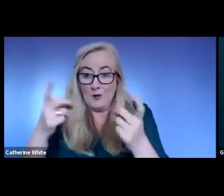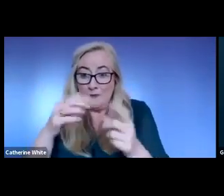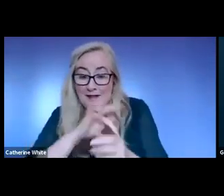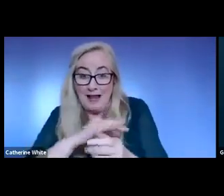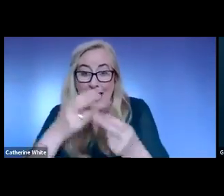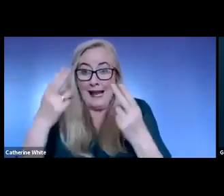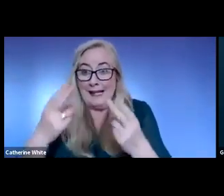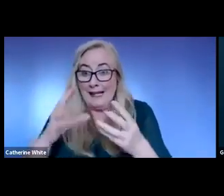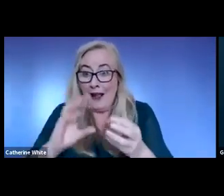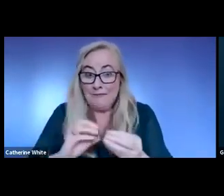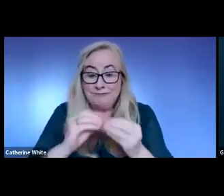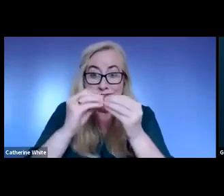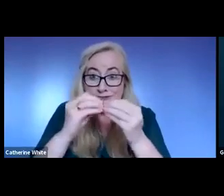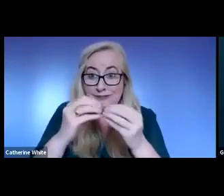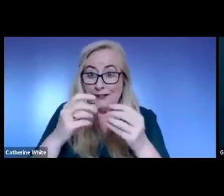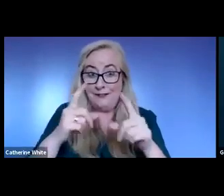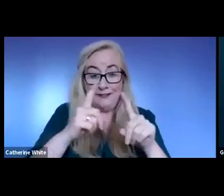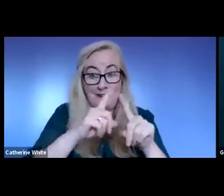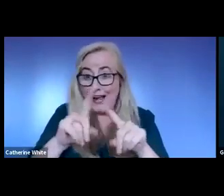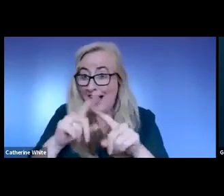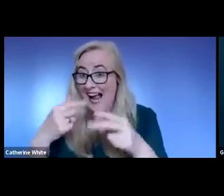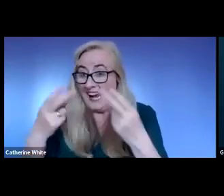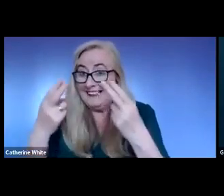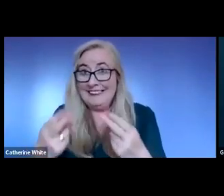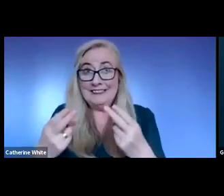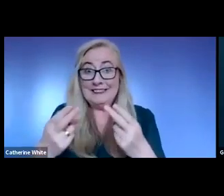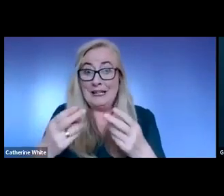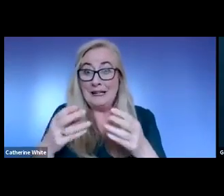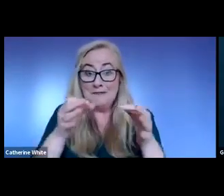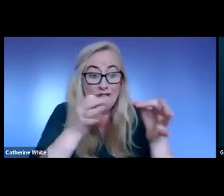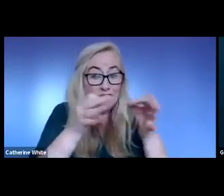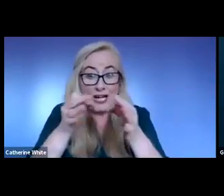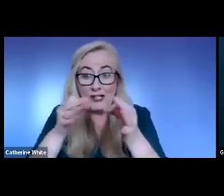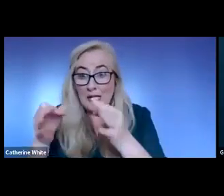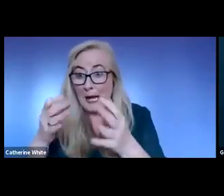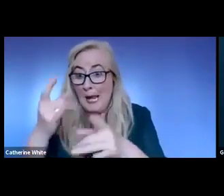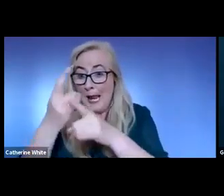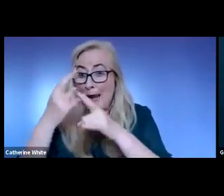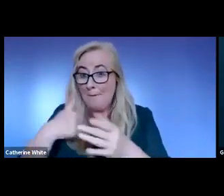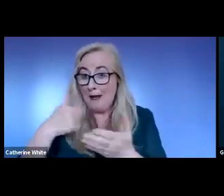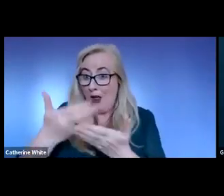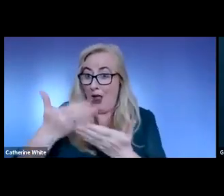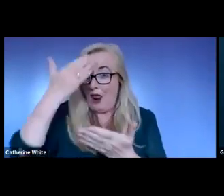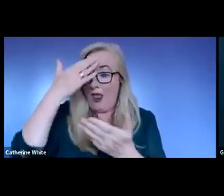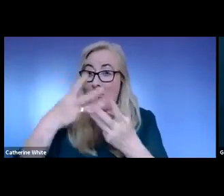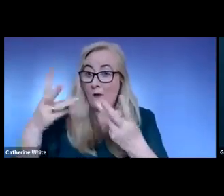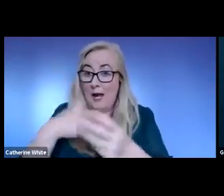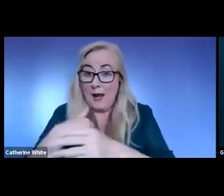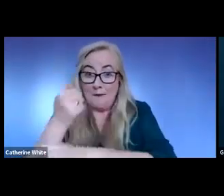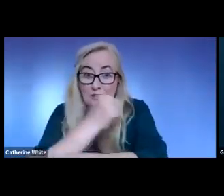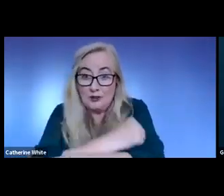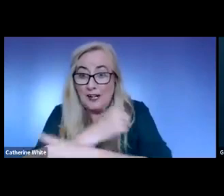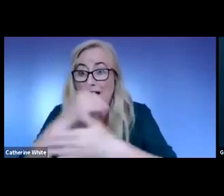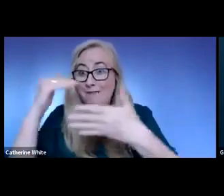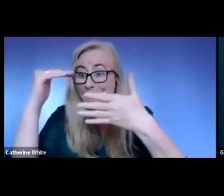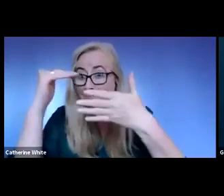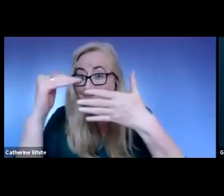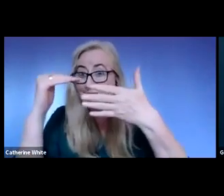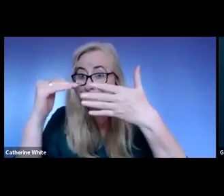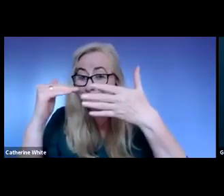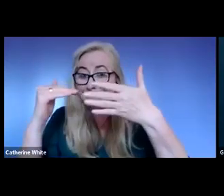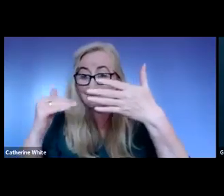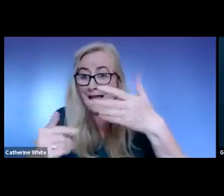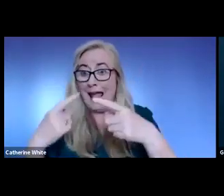devise, this is to parents and guardians, I need you to devise strategies to help me learn when I get stuck. And then you have to differentiate that for the number